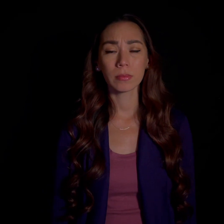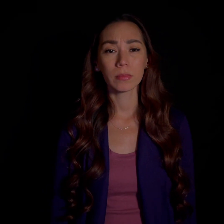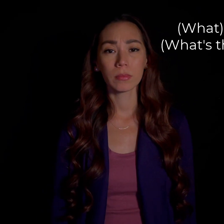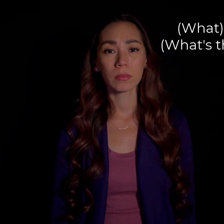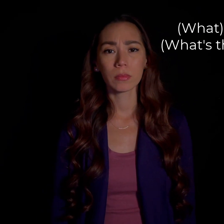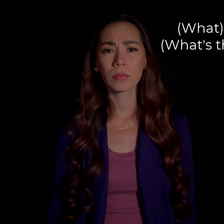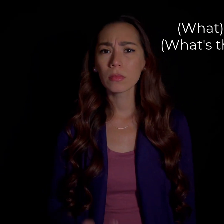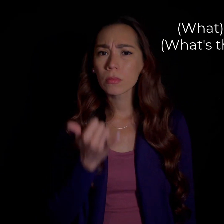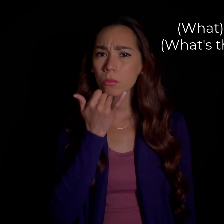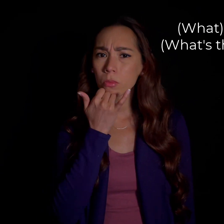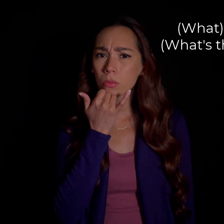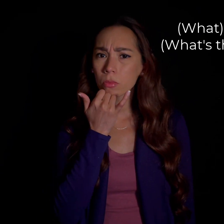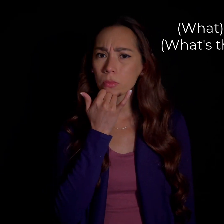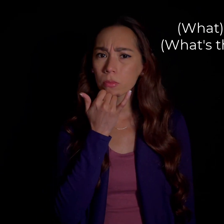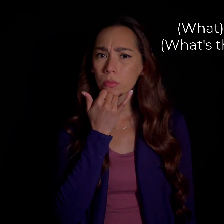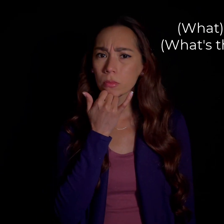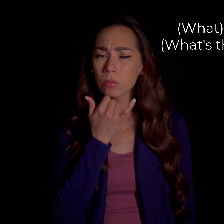What's the matter?